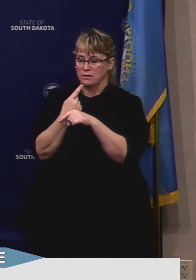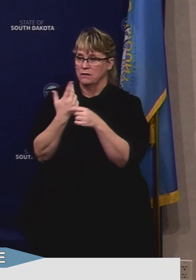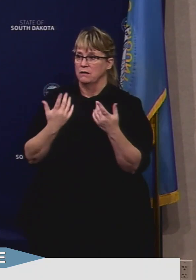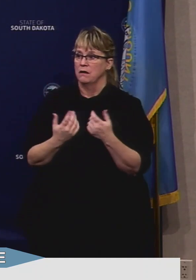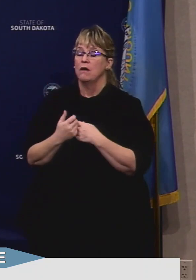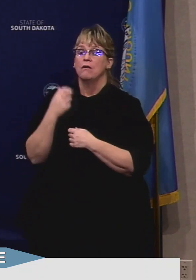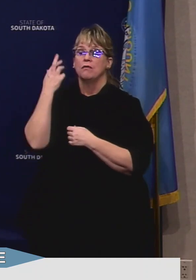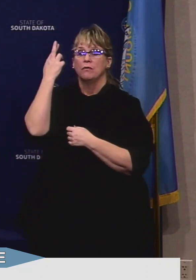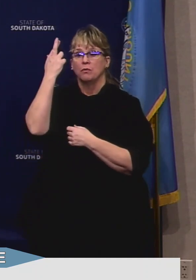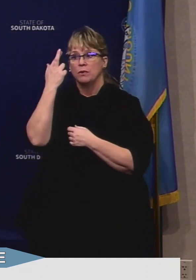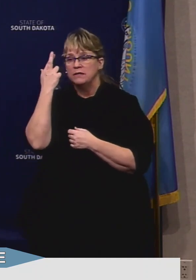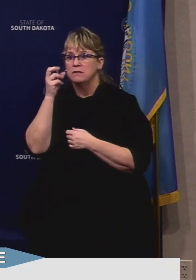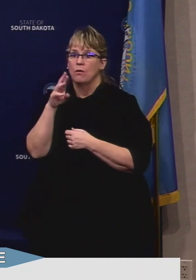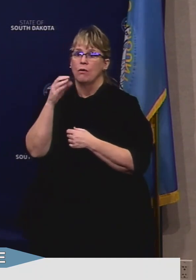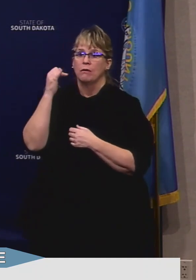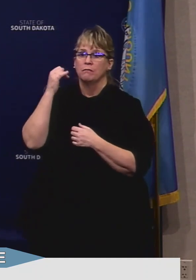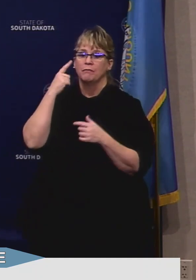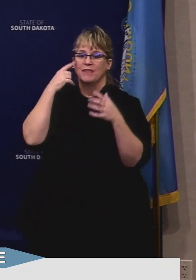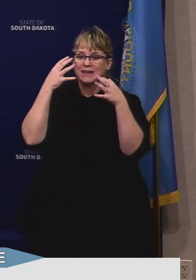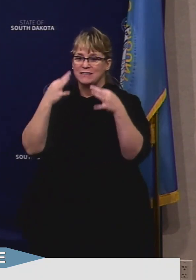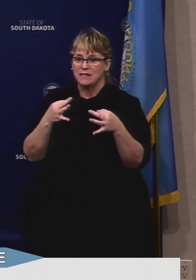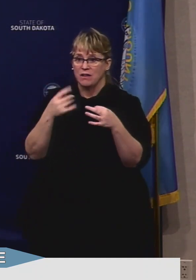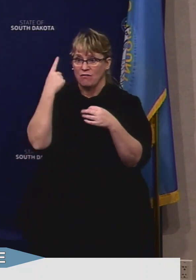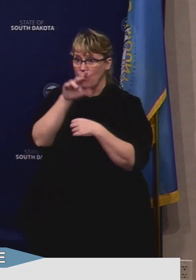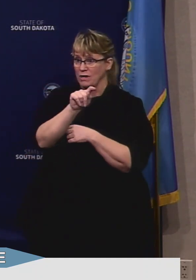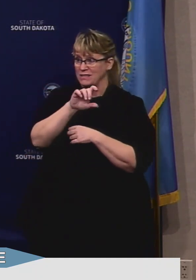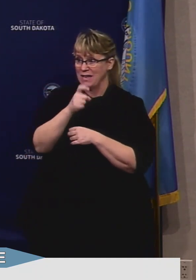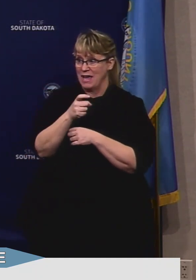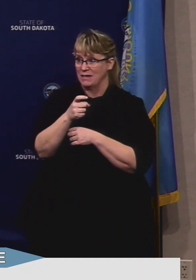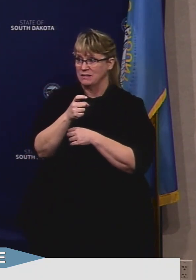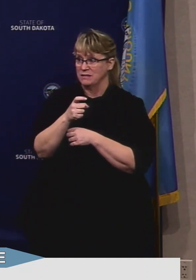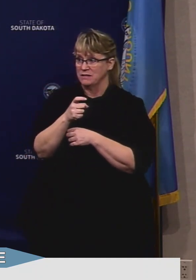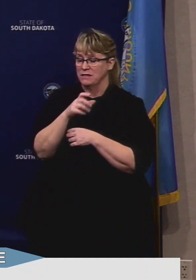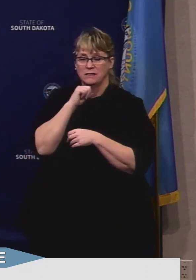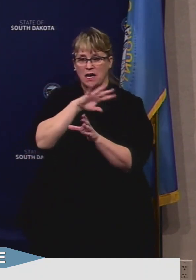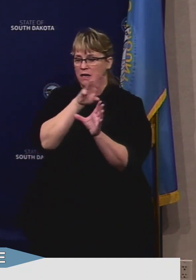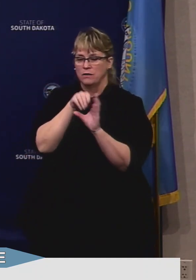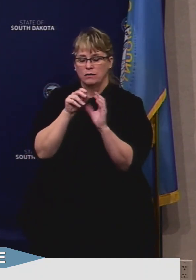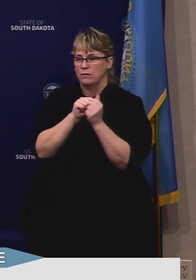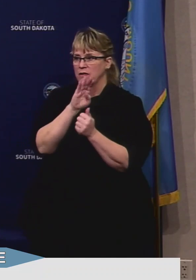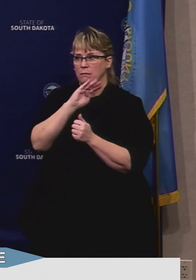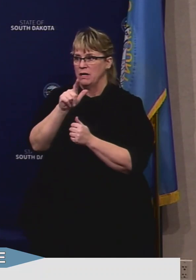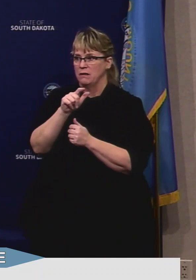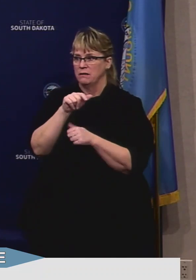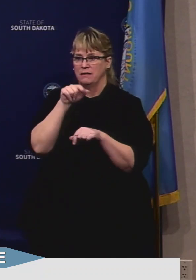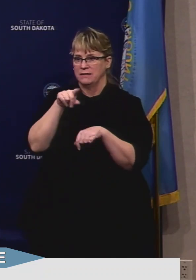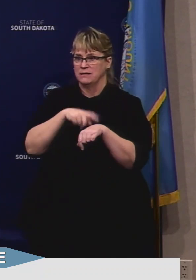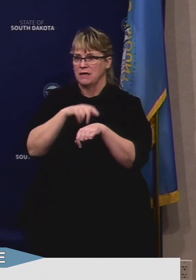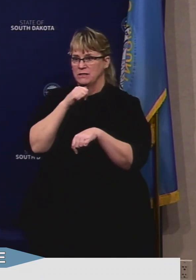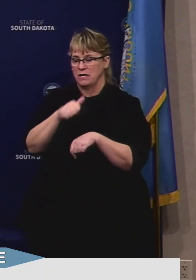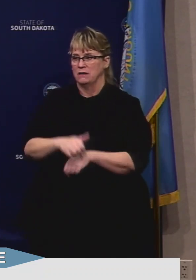idea or decision on taxation has not been made and is not included in that bill at this time.